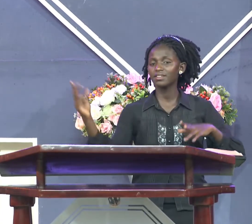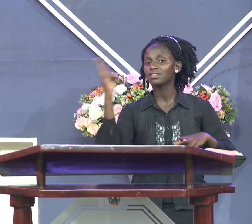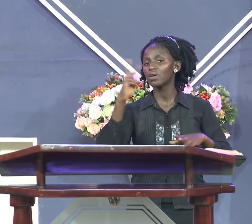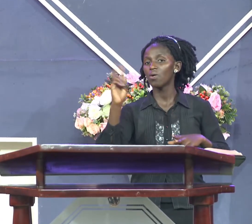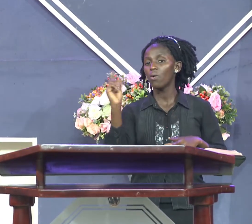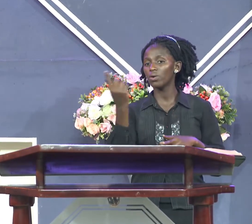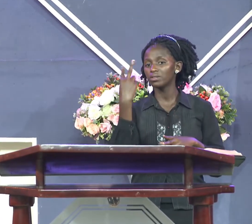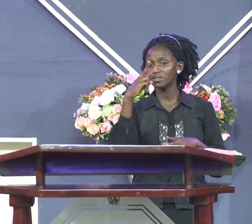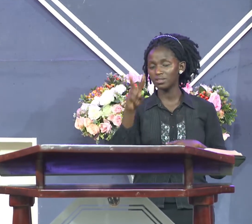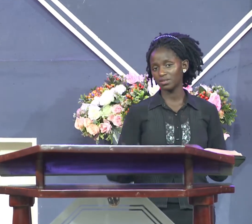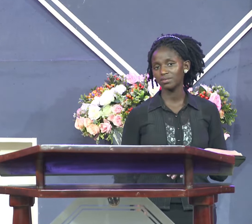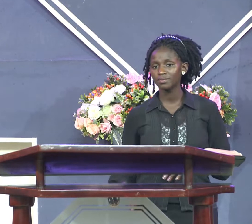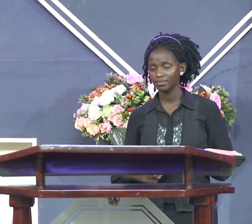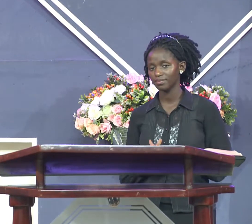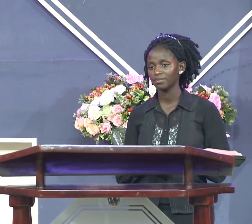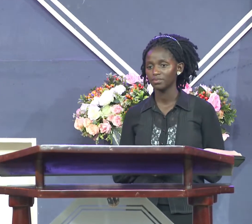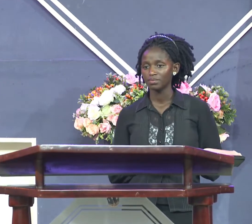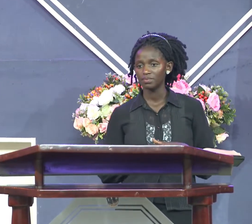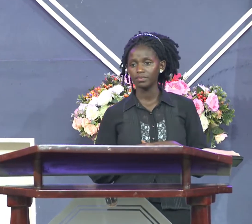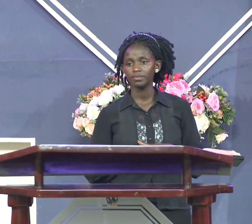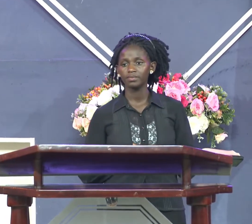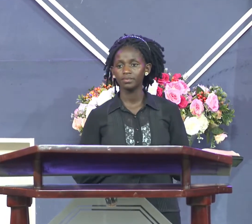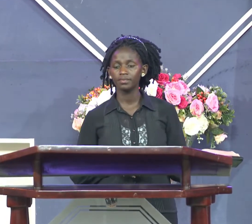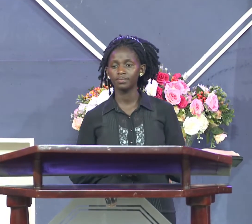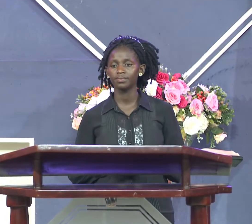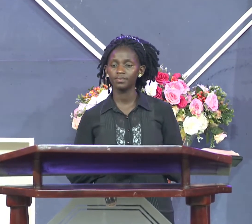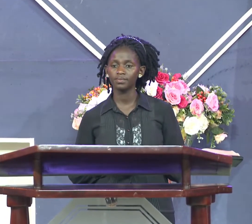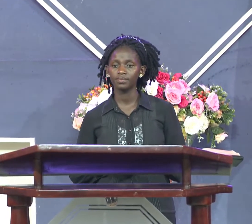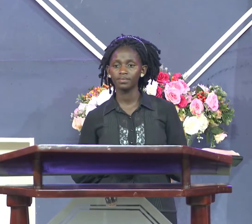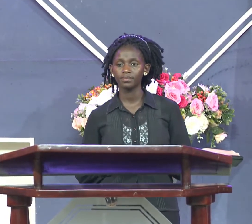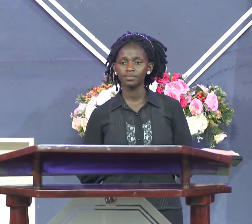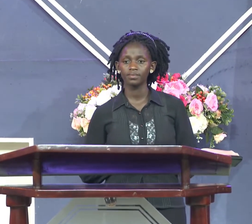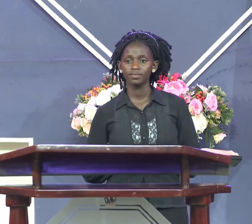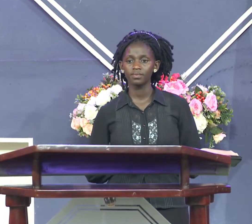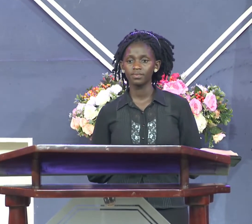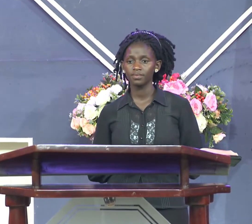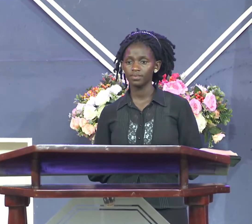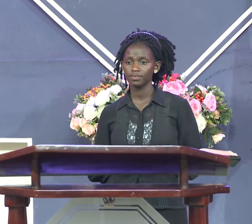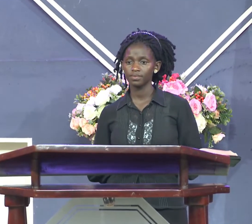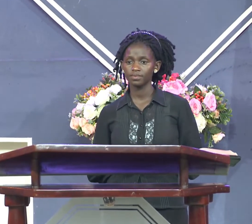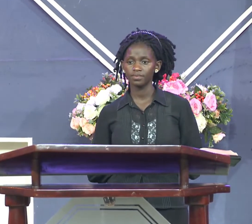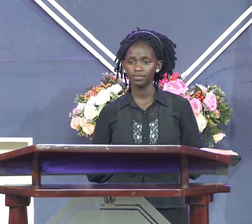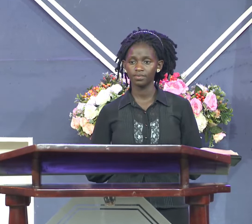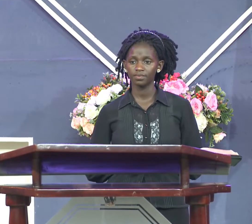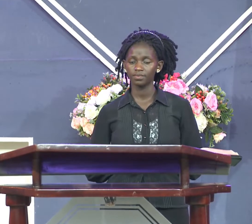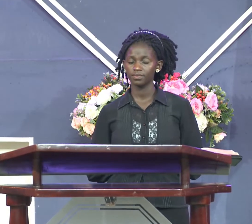level that you mount to whereby when you look up, you're only seeing clouds. Likewise, if you're to look down, the same